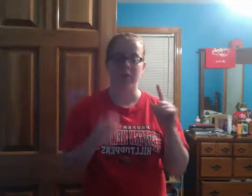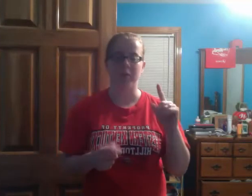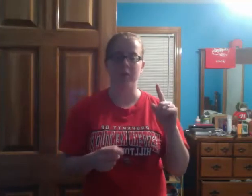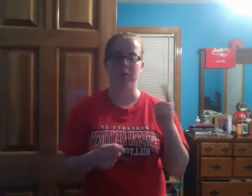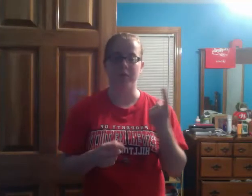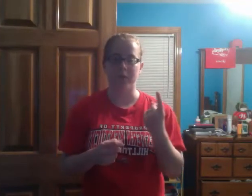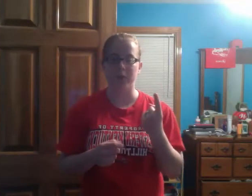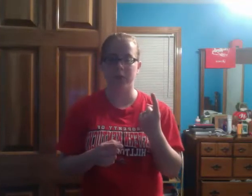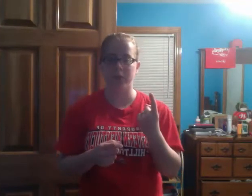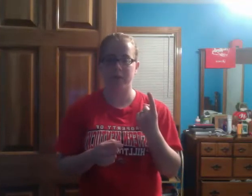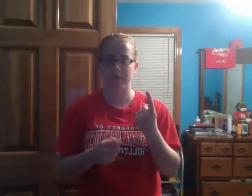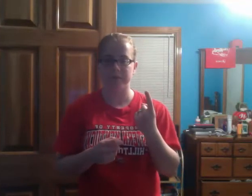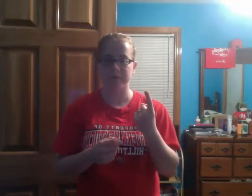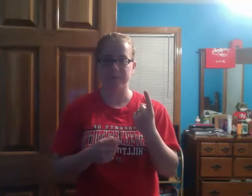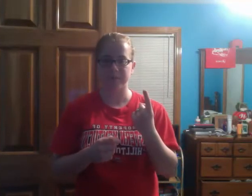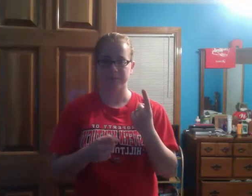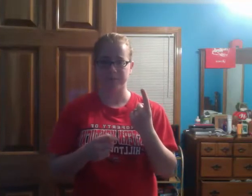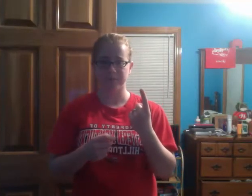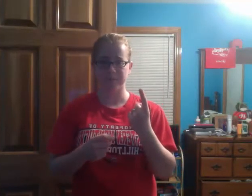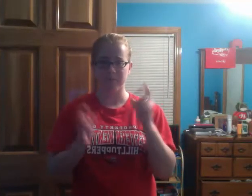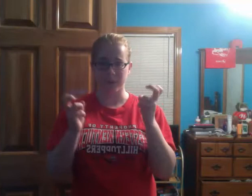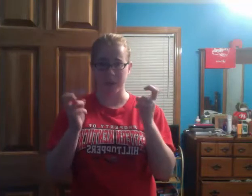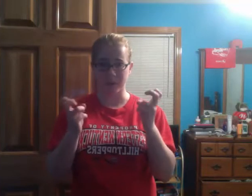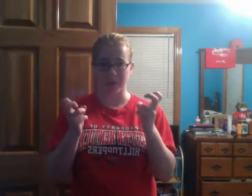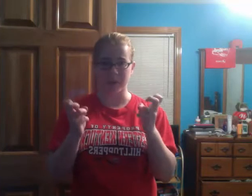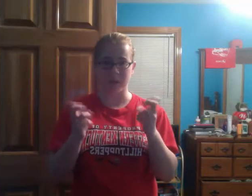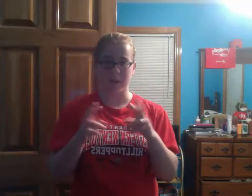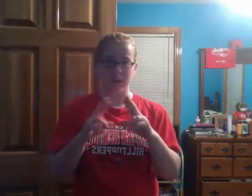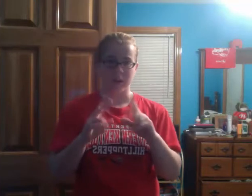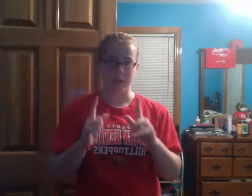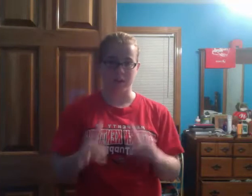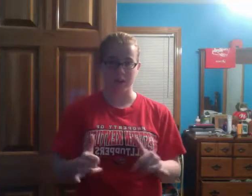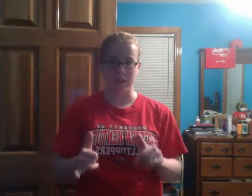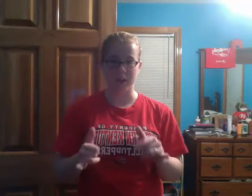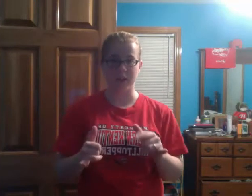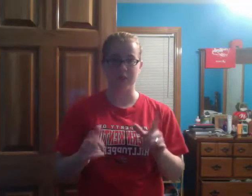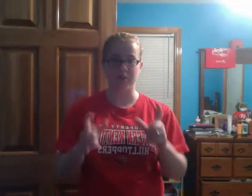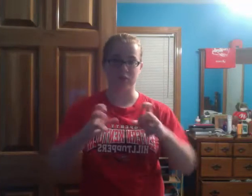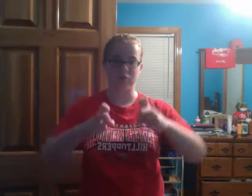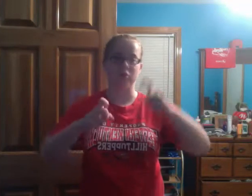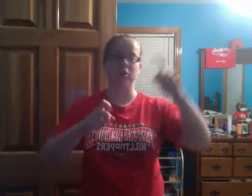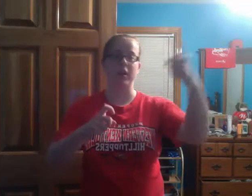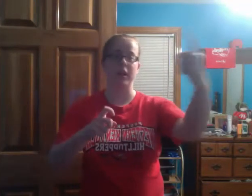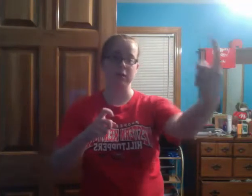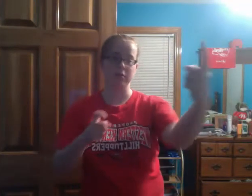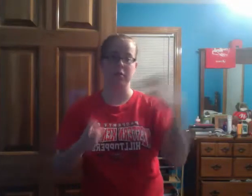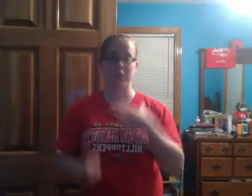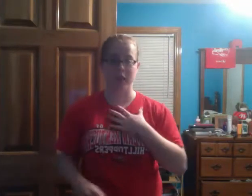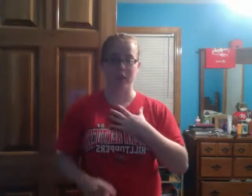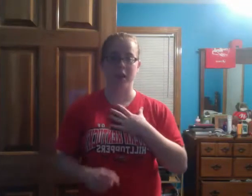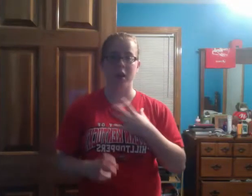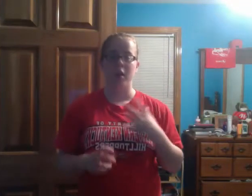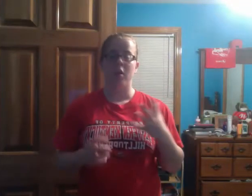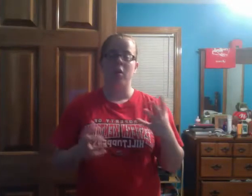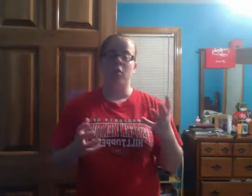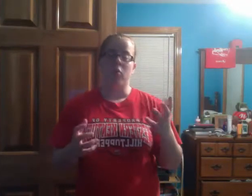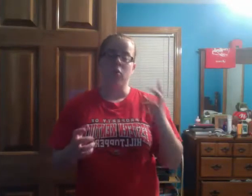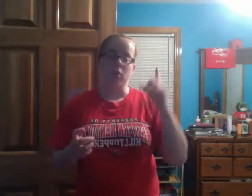The first topic that really stood out to me